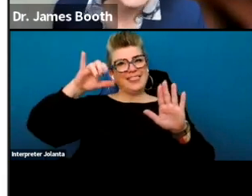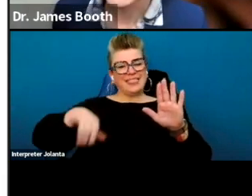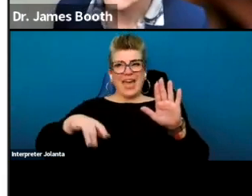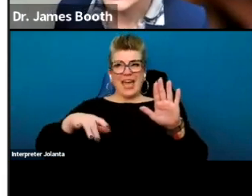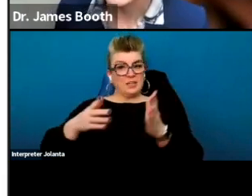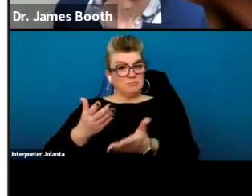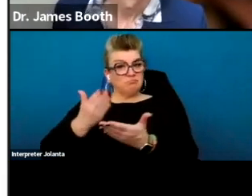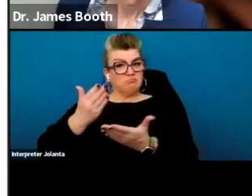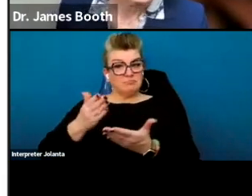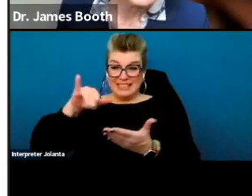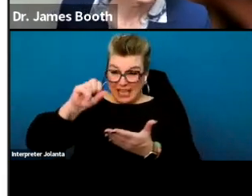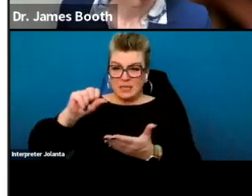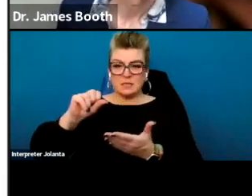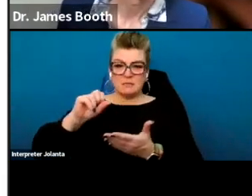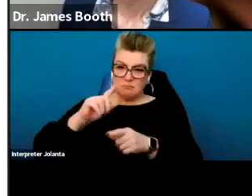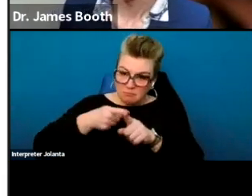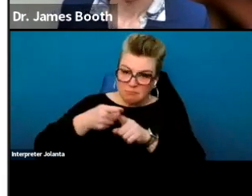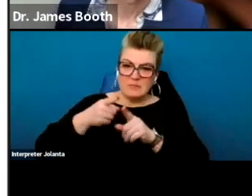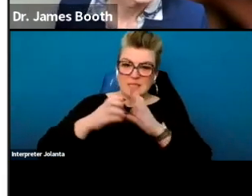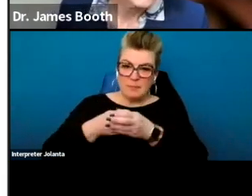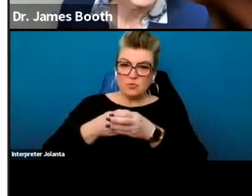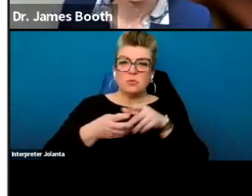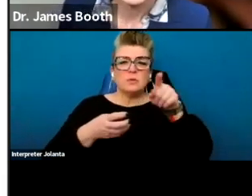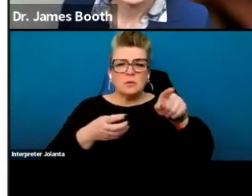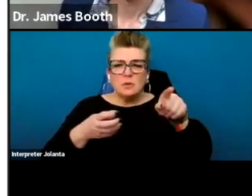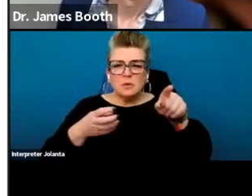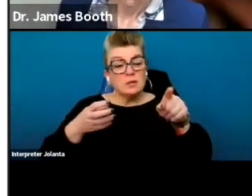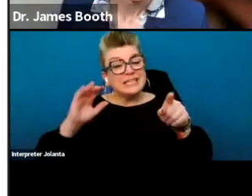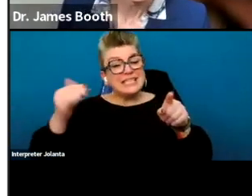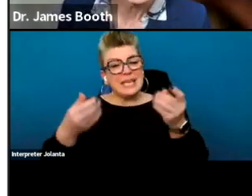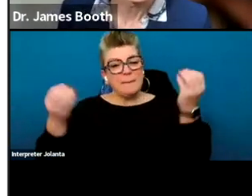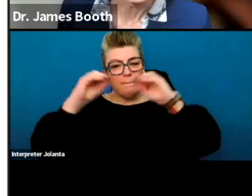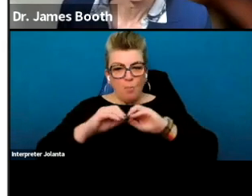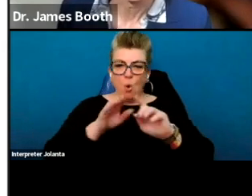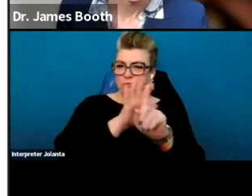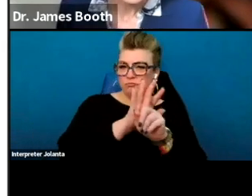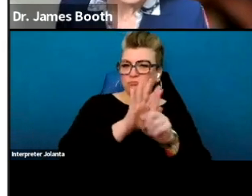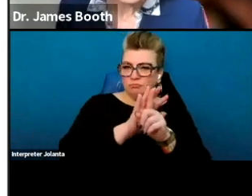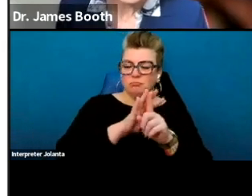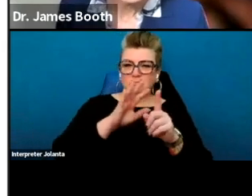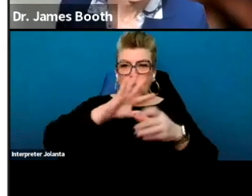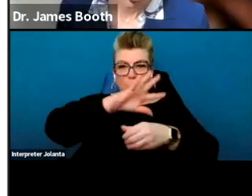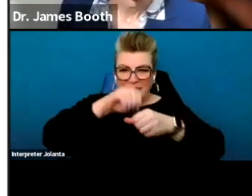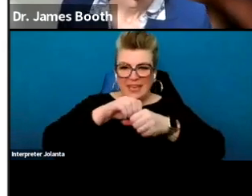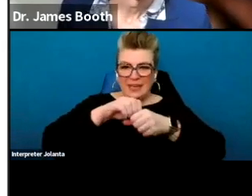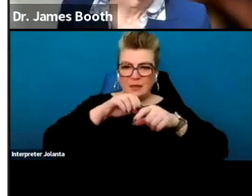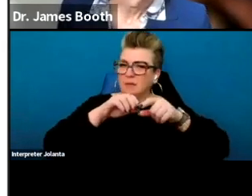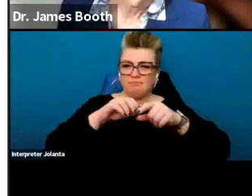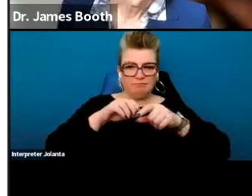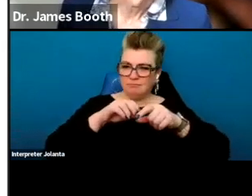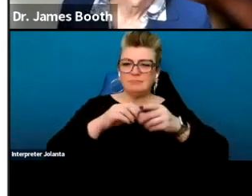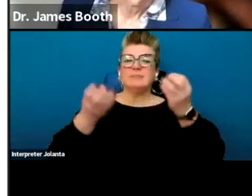evidence for specialization, larger within task than across task correlations.